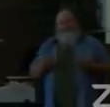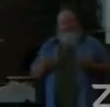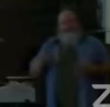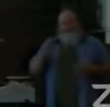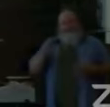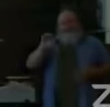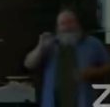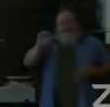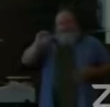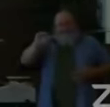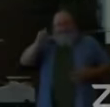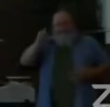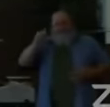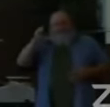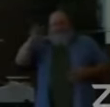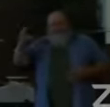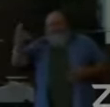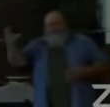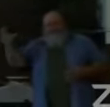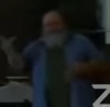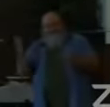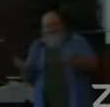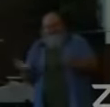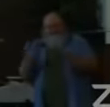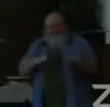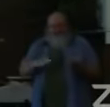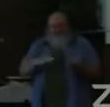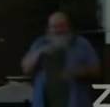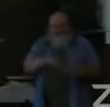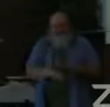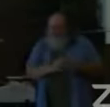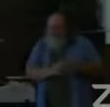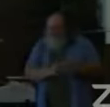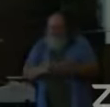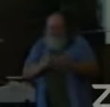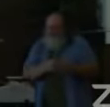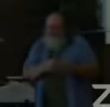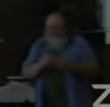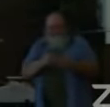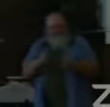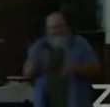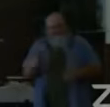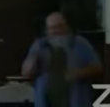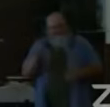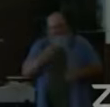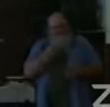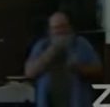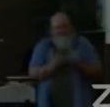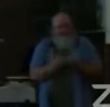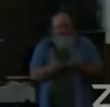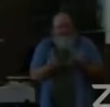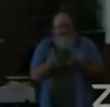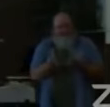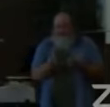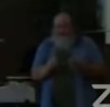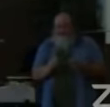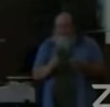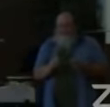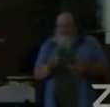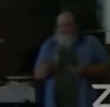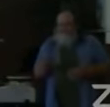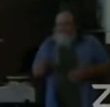But if bad things are going to happen, I do like to see good things come out of it. And that's what Romans 8:28 talks about.